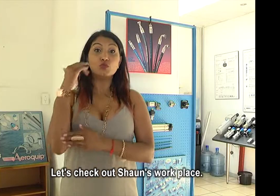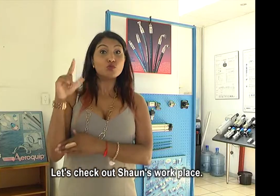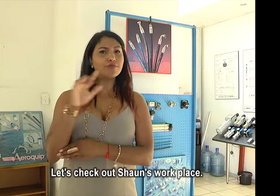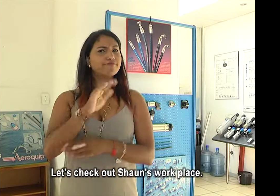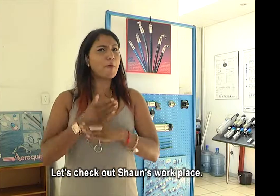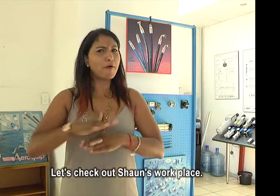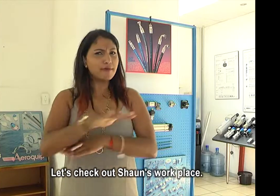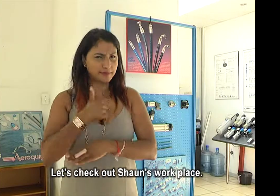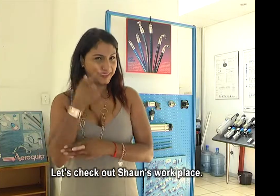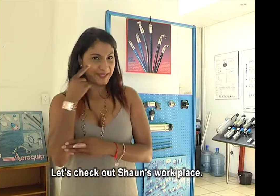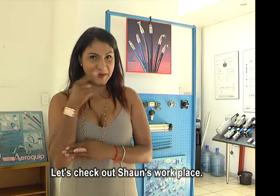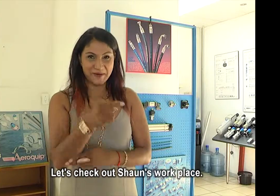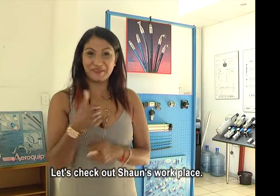Let's check out Shaun's workplace.